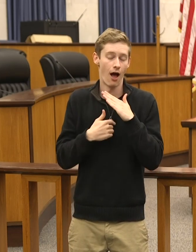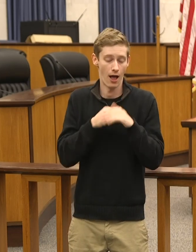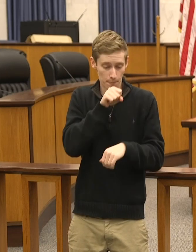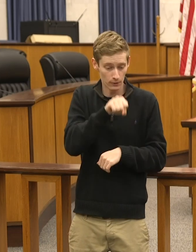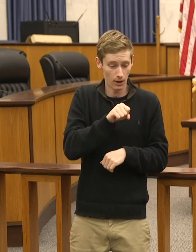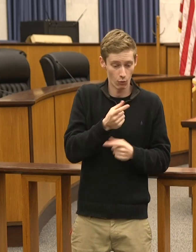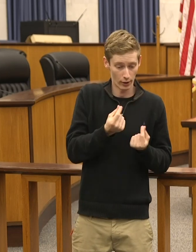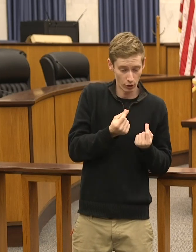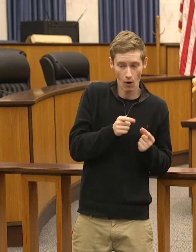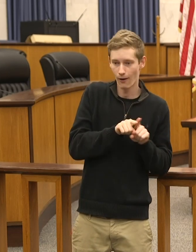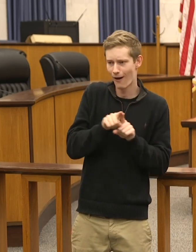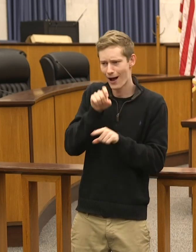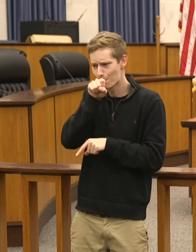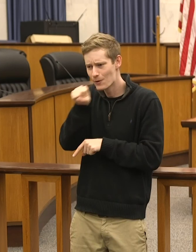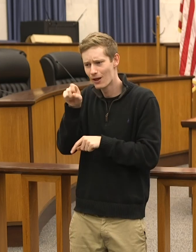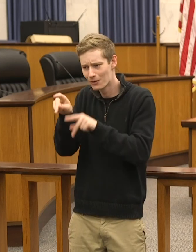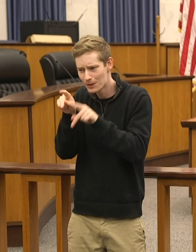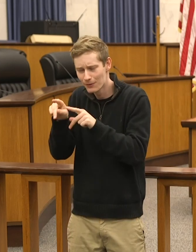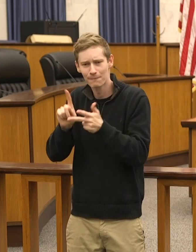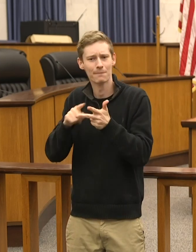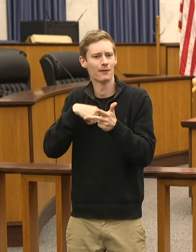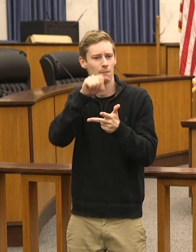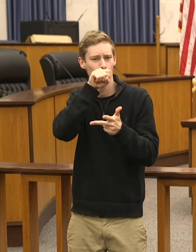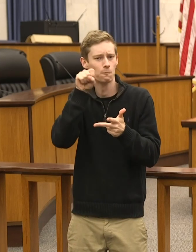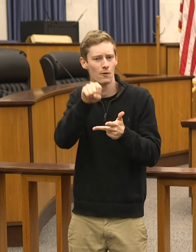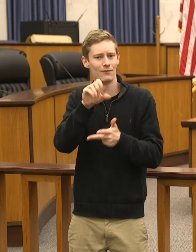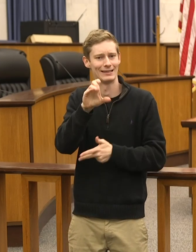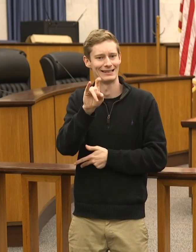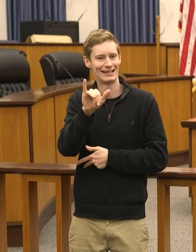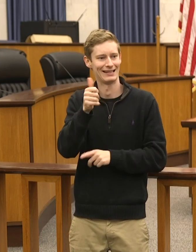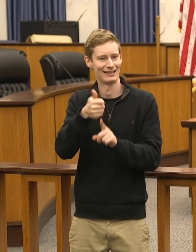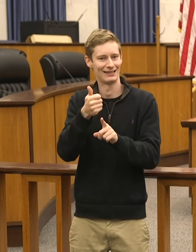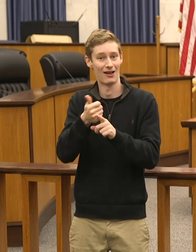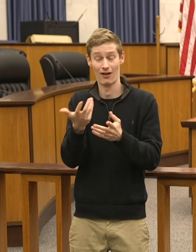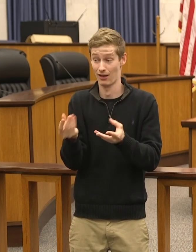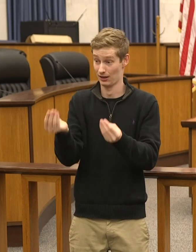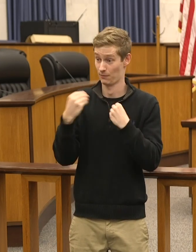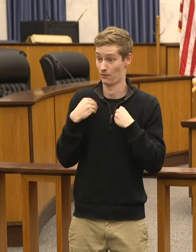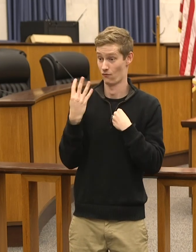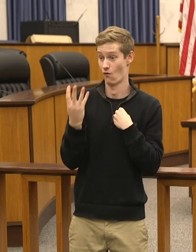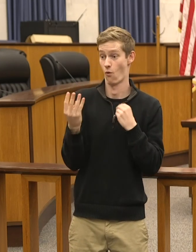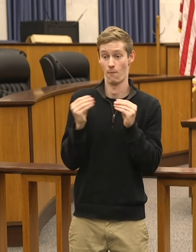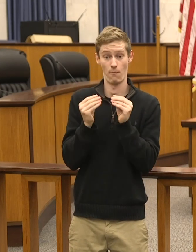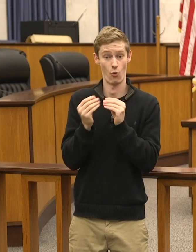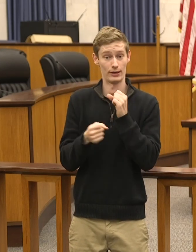city, and I just love the city. And to get another 4 years to complete the work,